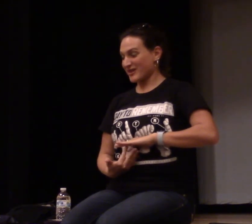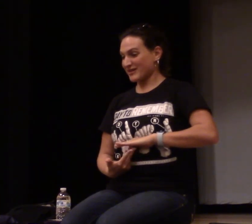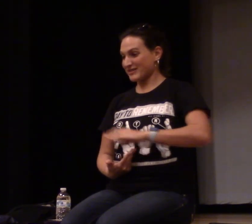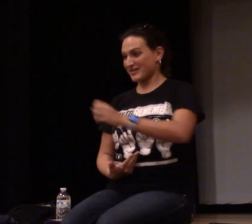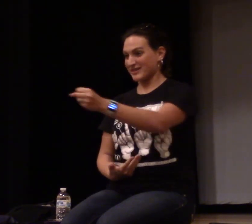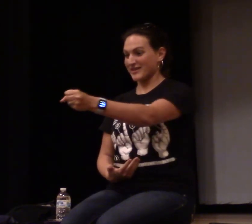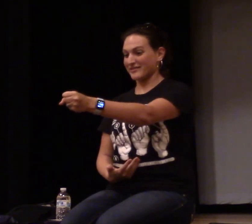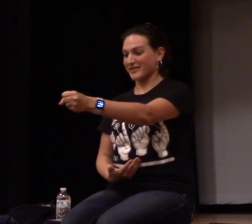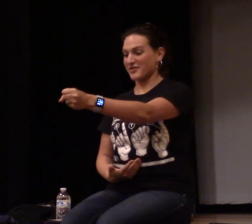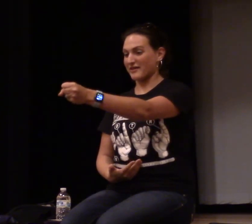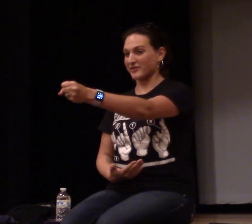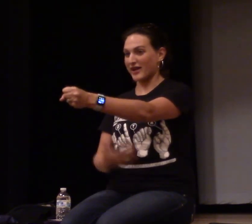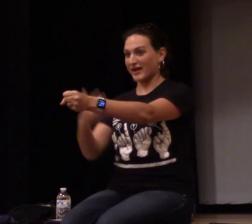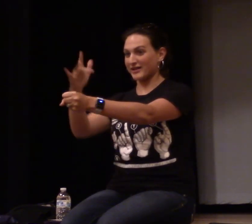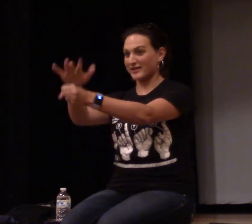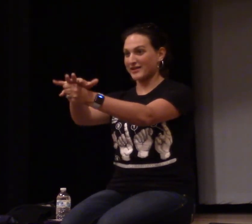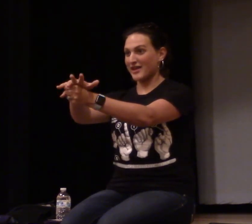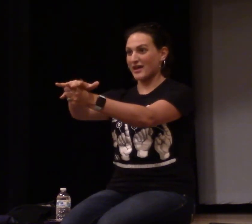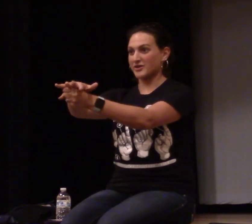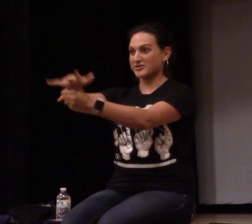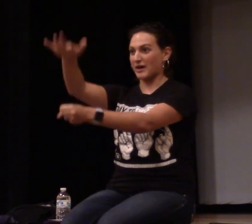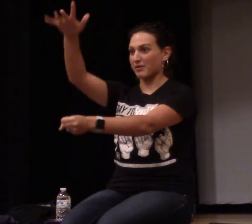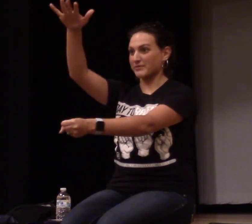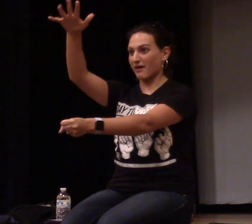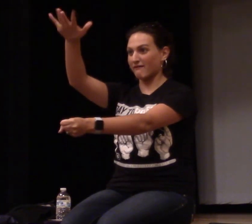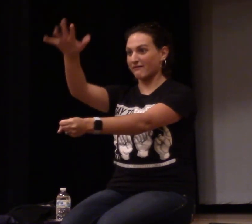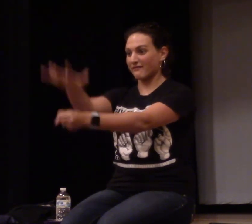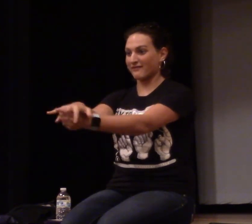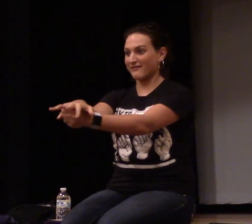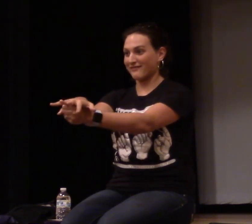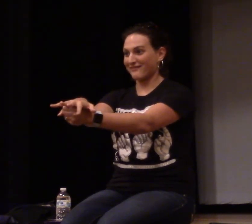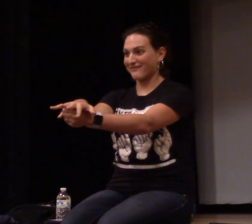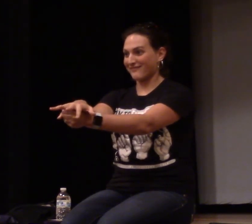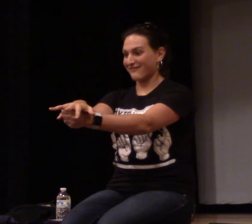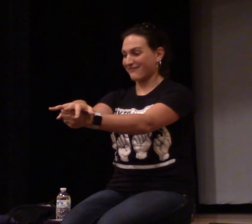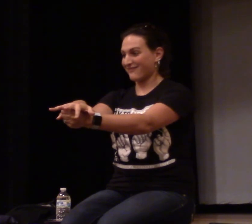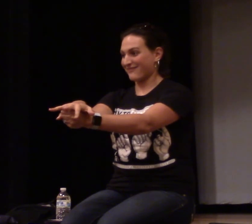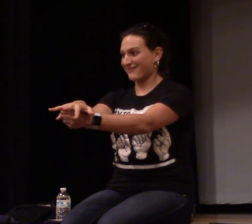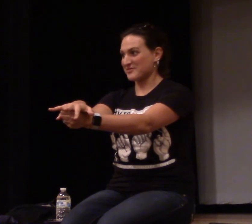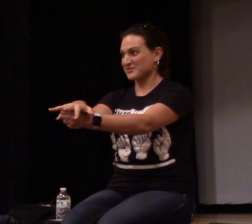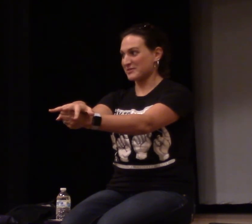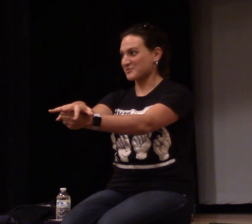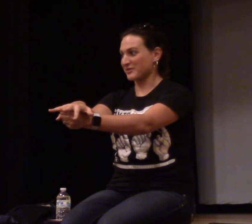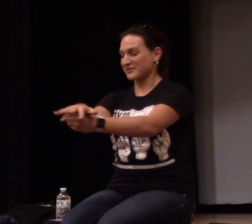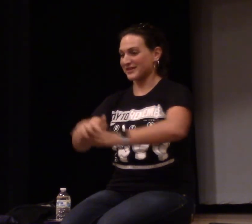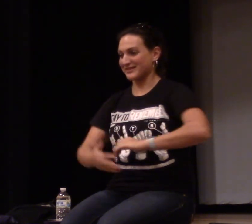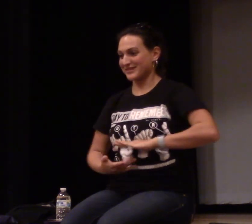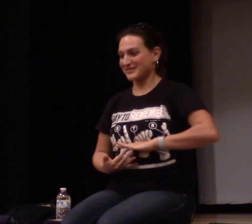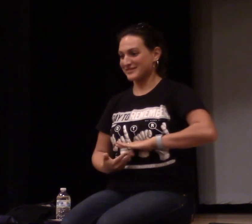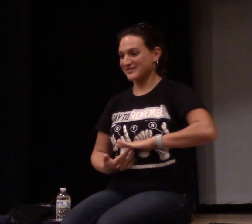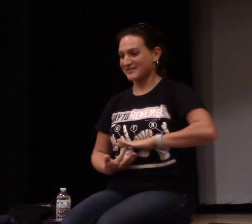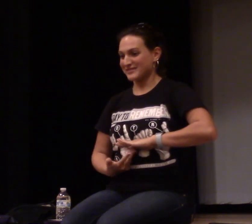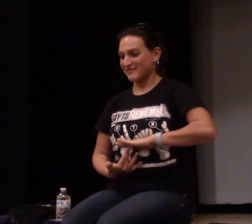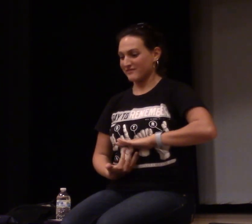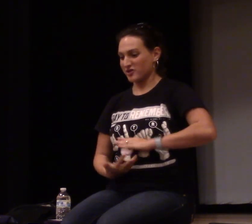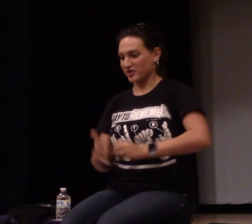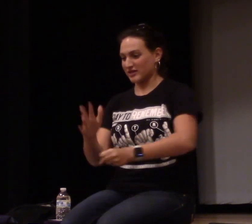furious, and you have your head, and your top comes off. Those are my two favorite signs. Furious.